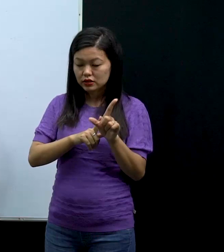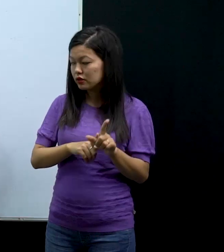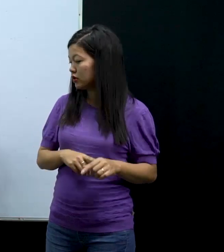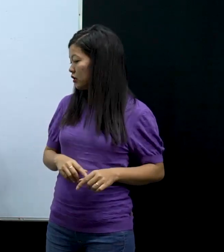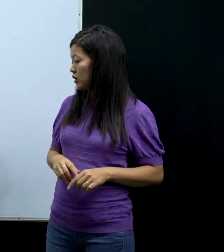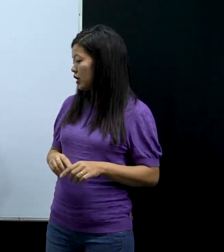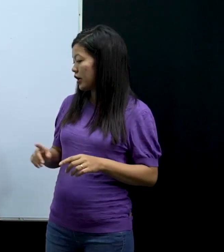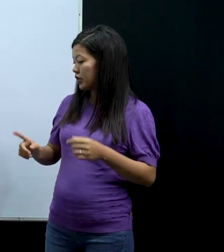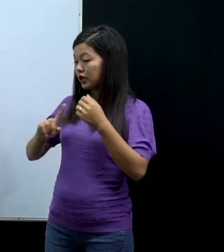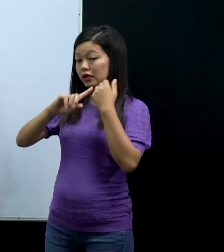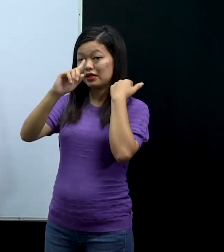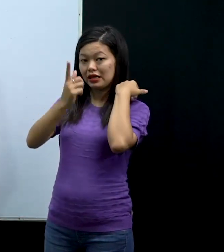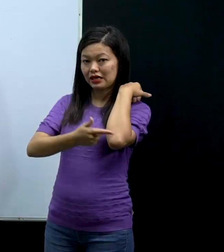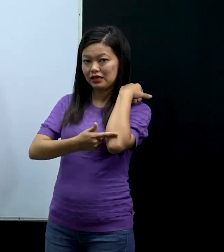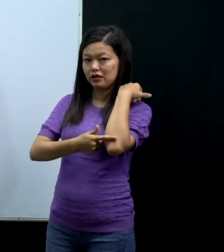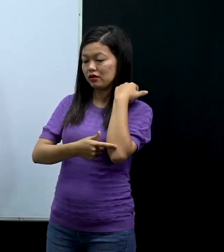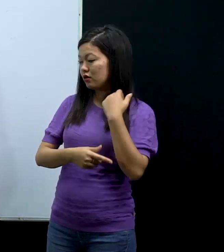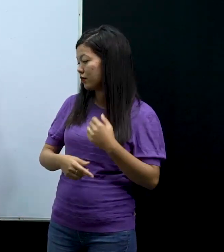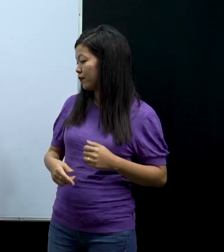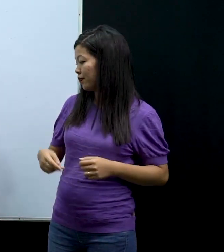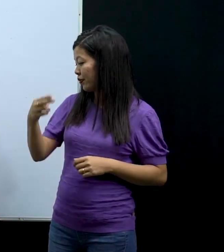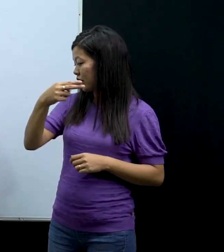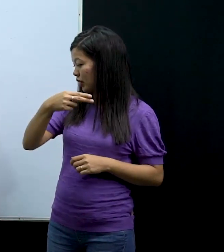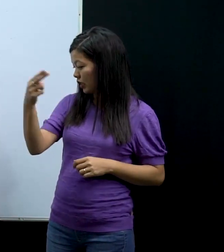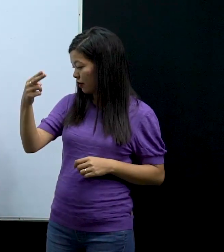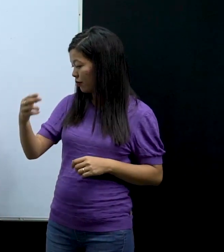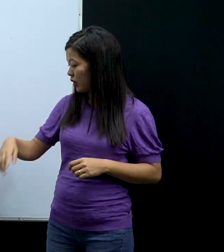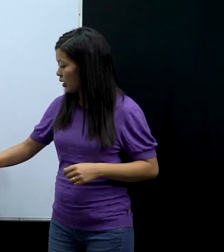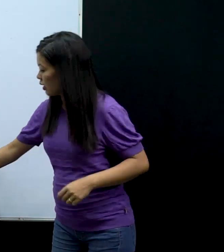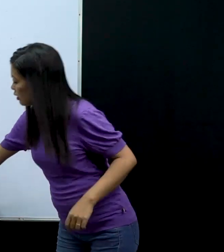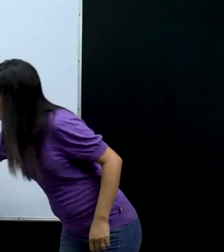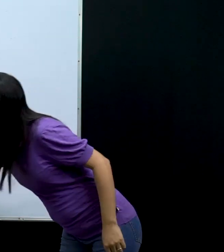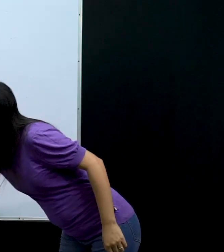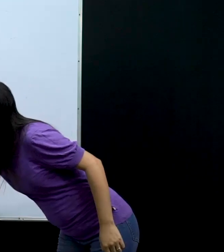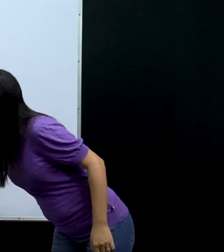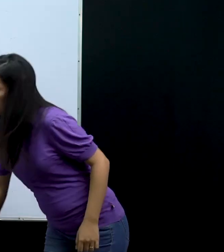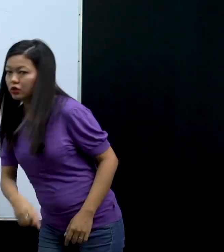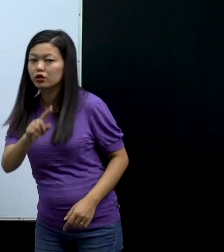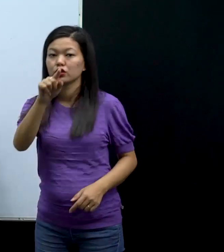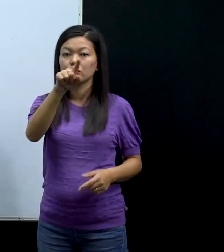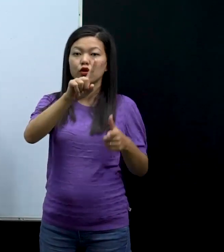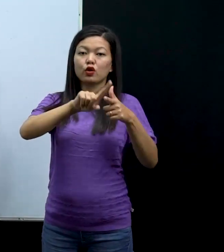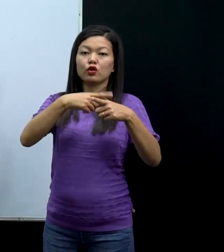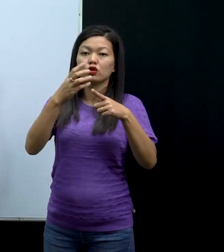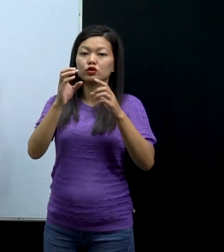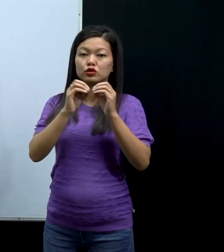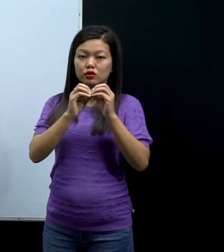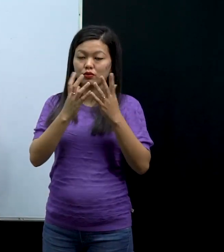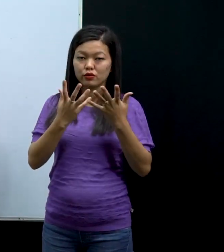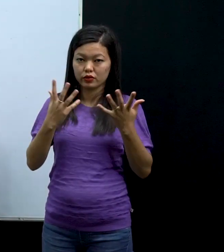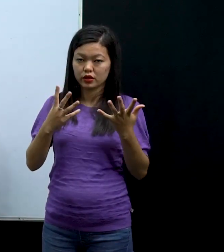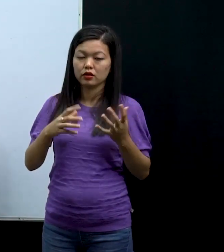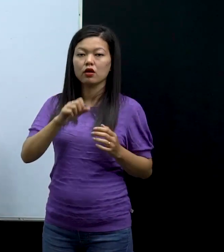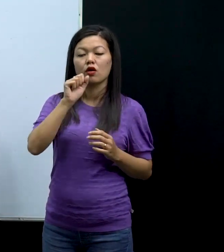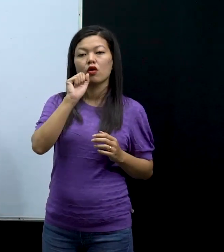because you can make an invitation only when you hold a prominent place in that particular society. You can mention that, okay?